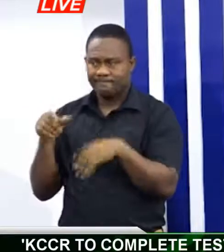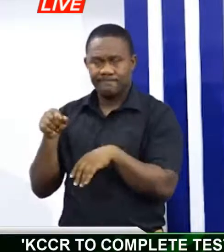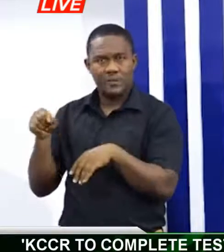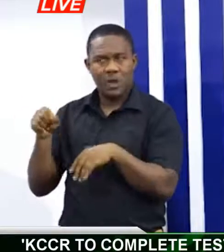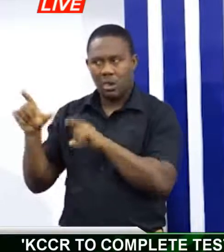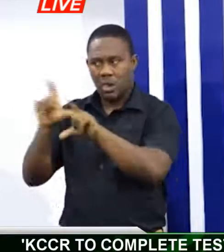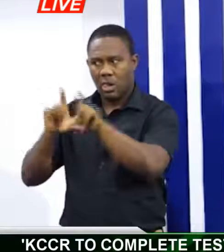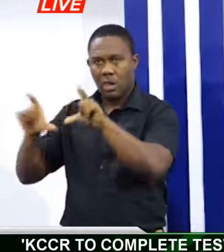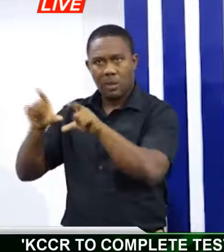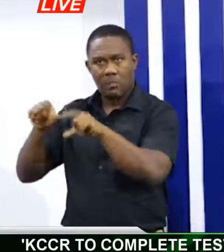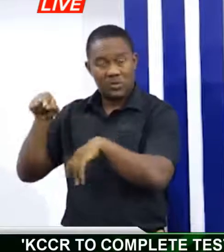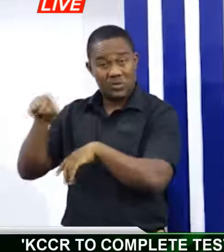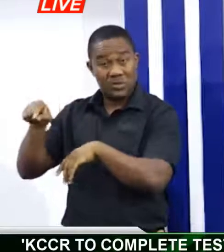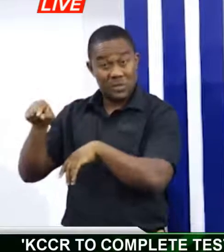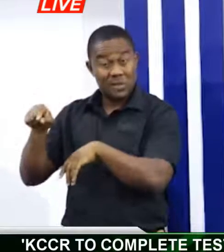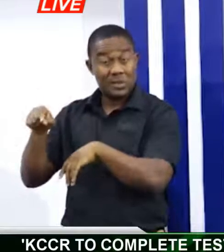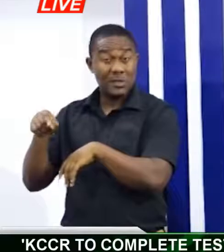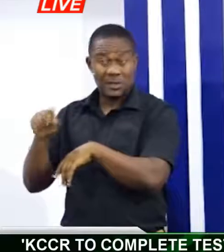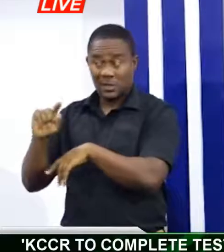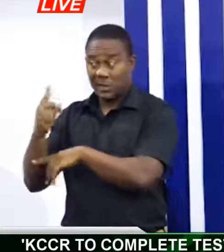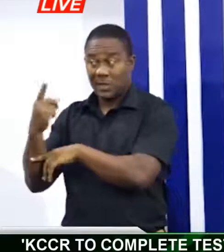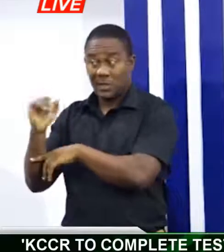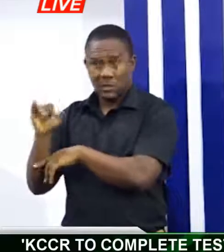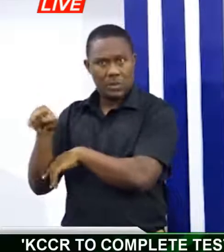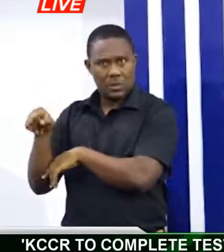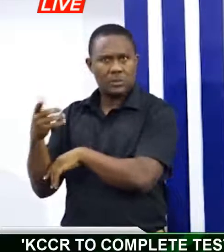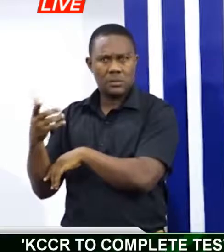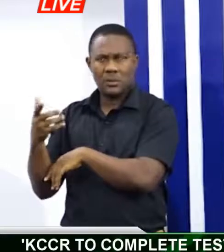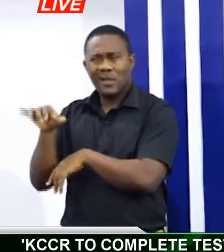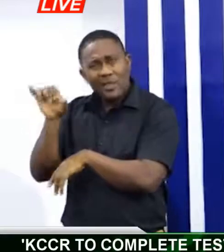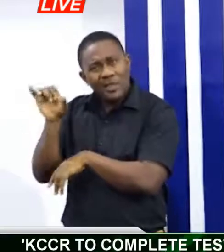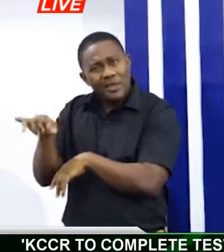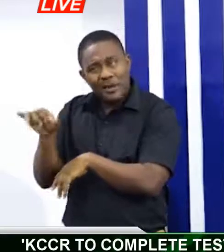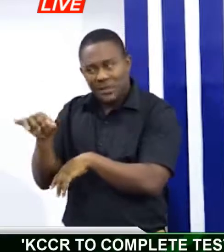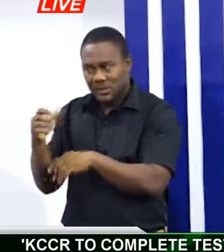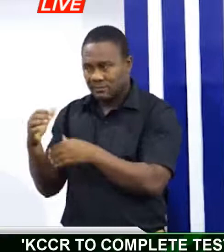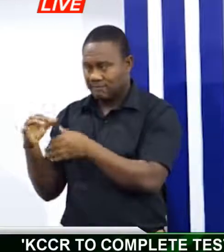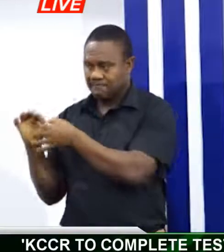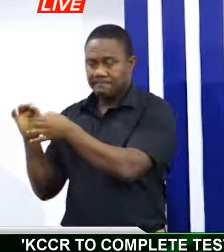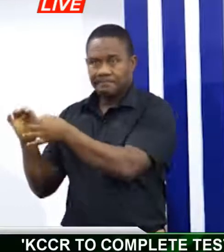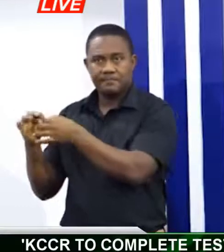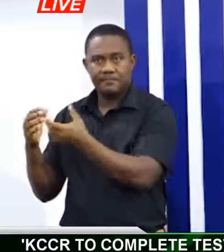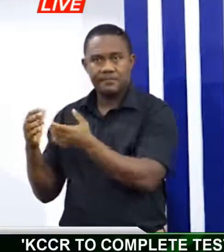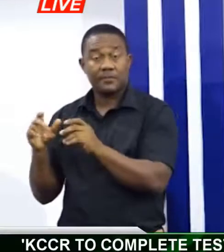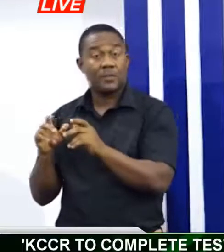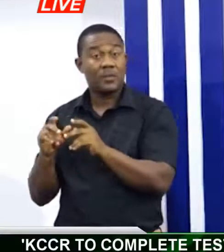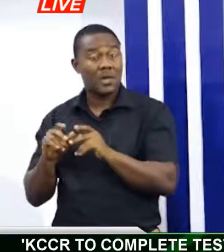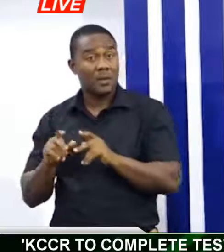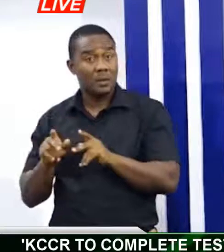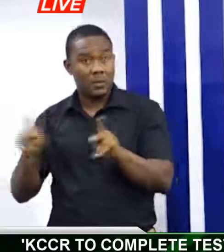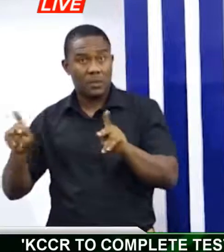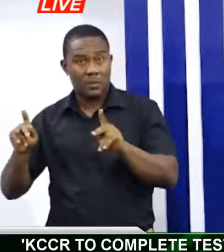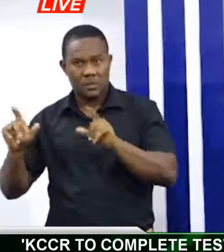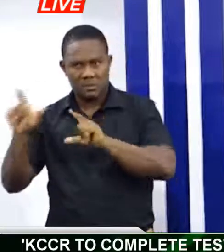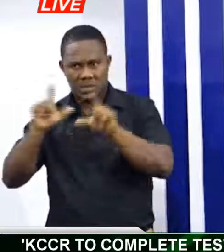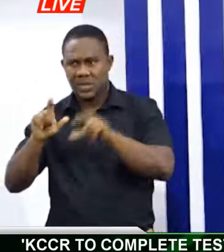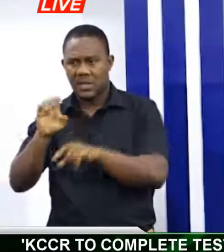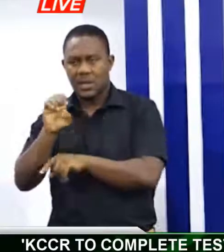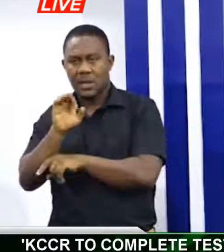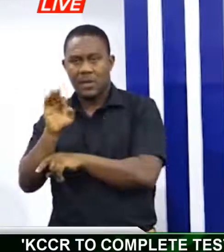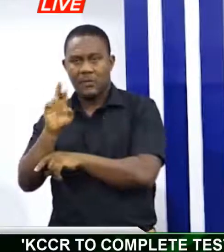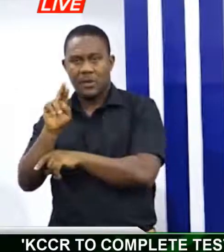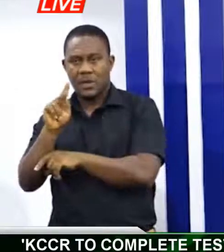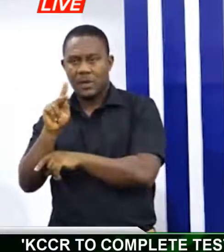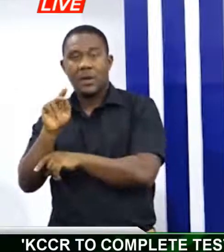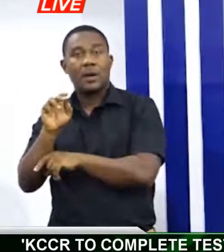Laboratory in Takoradi. This is being done in conjunction with the public health lab at the Efiakwanta Hospital. So